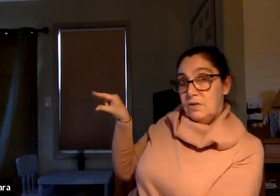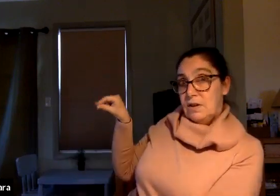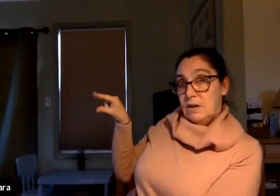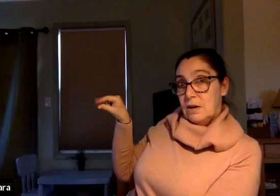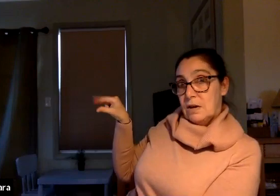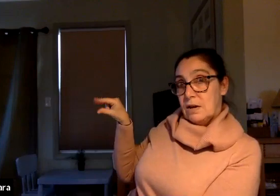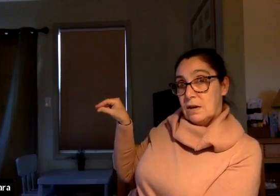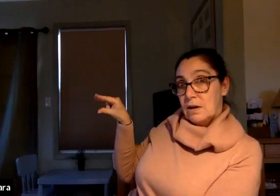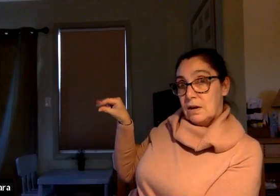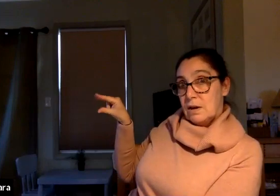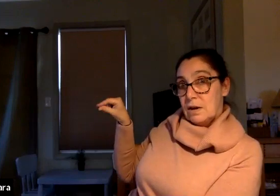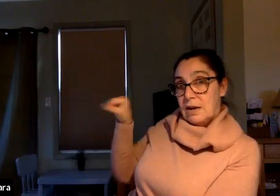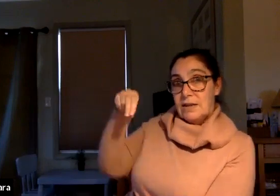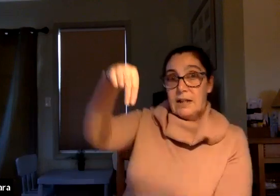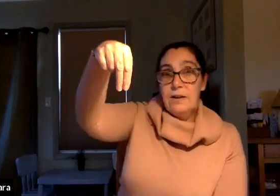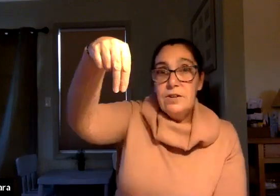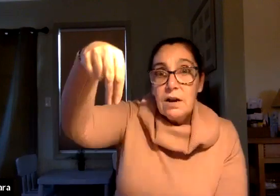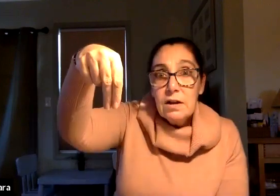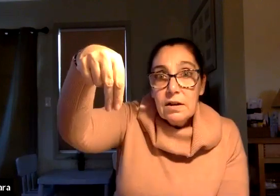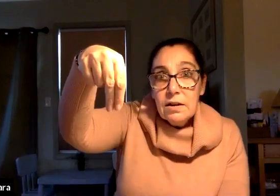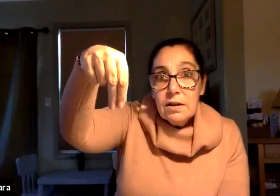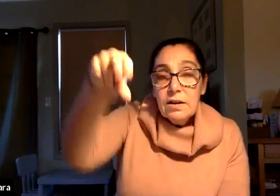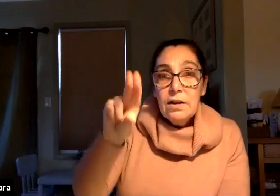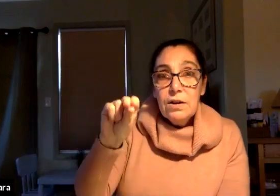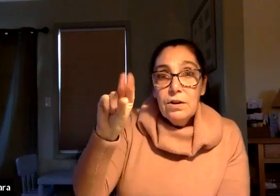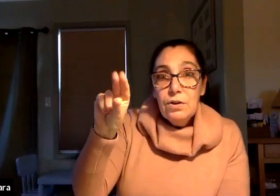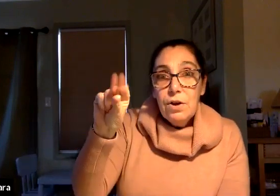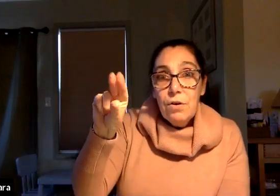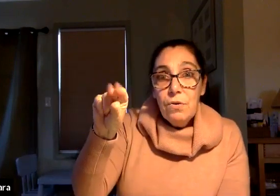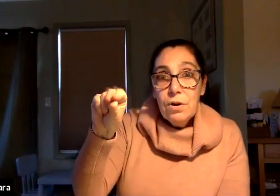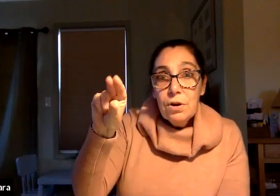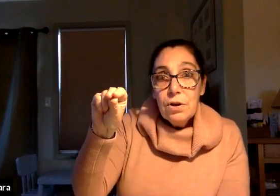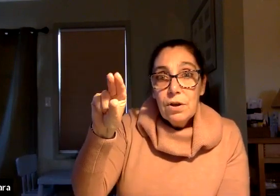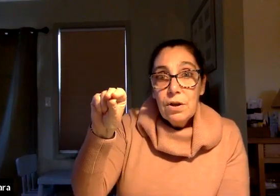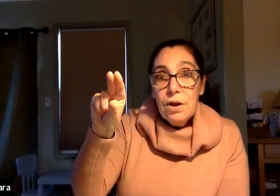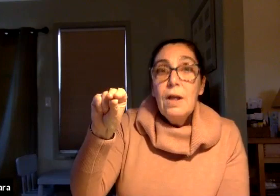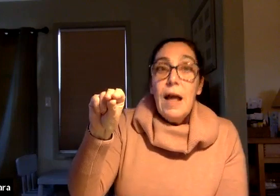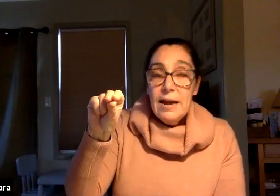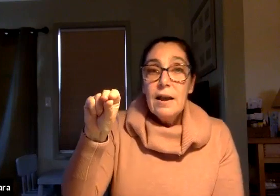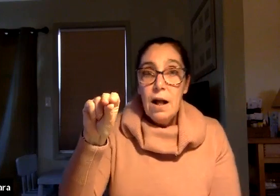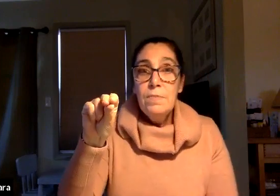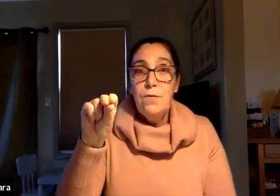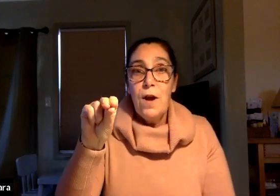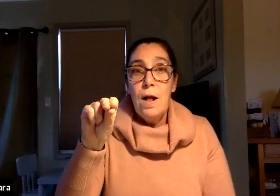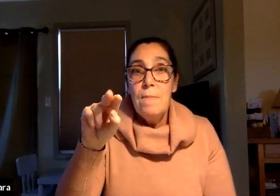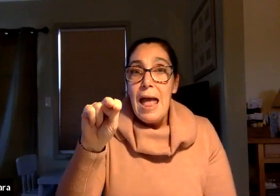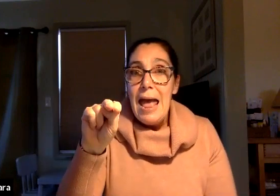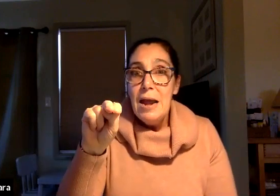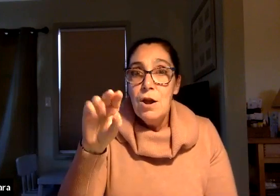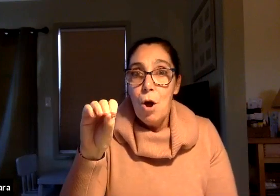see? It's like a little duck. No. And it comes from